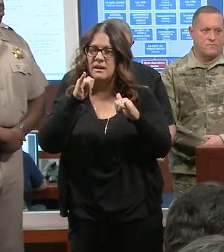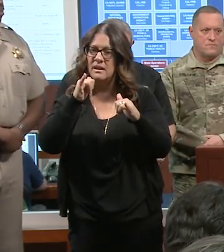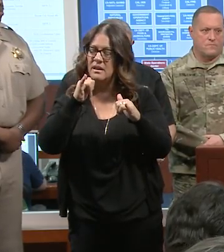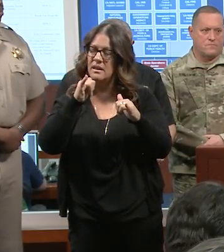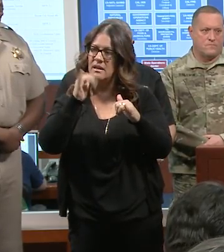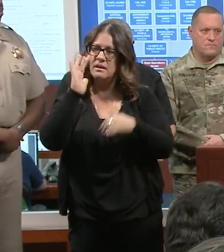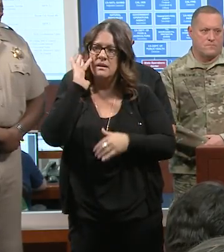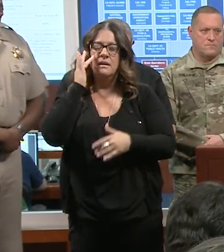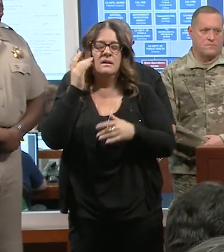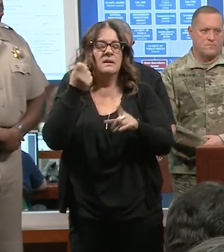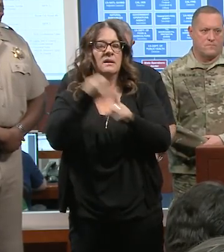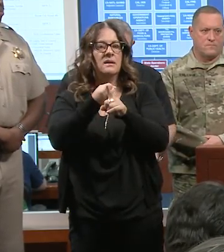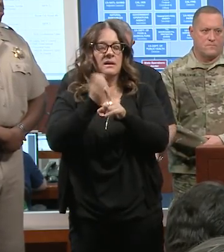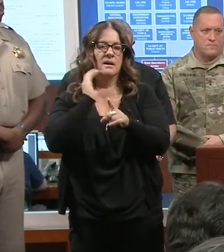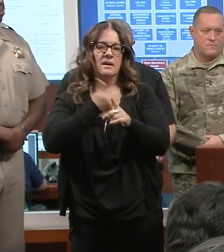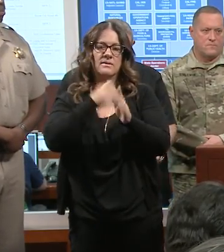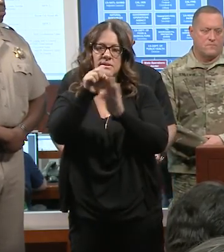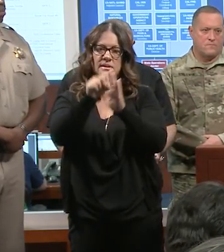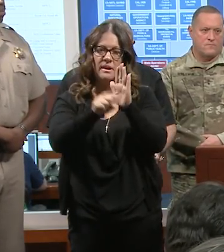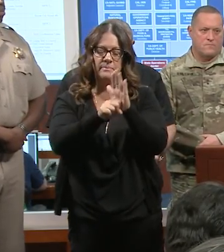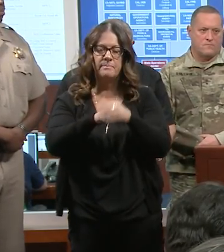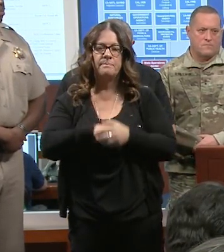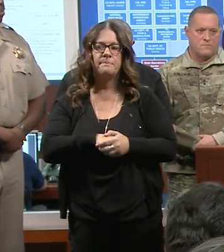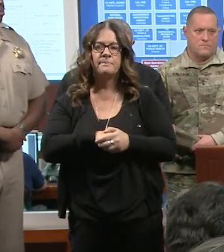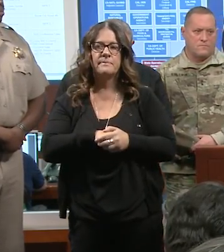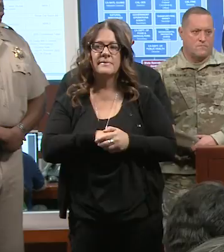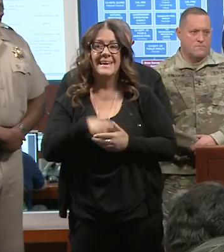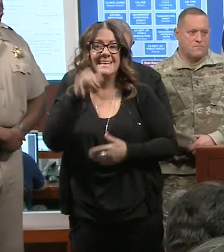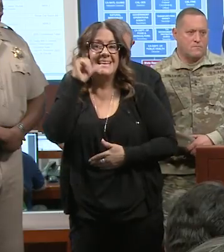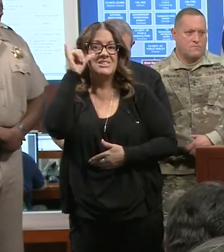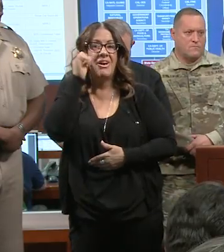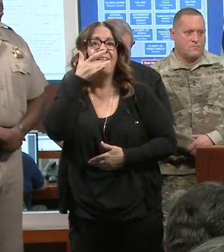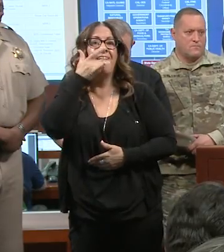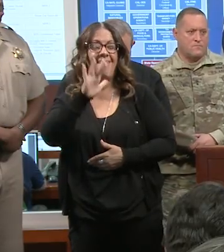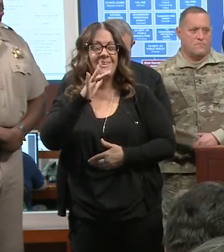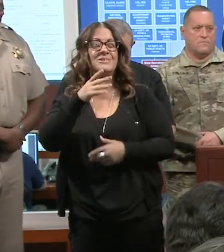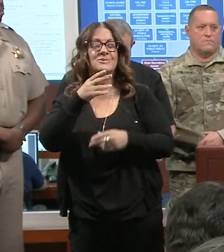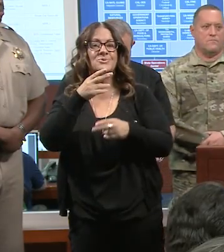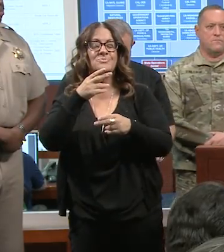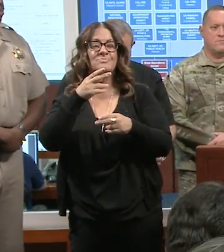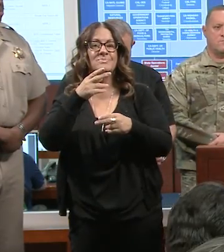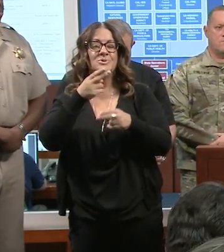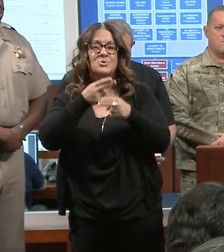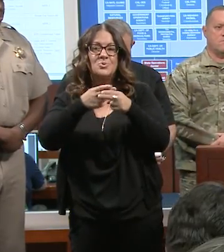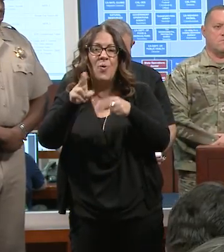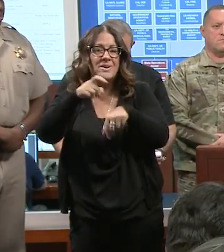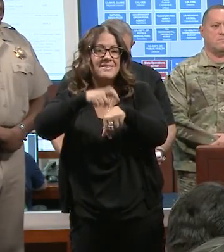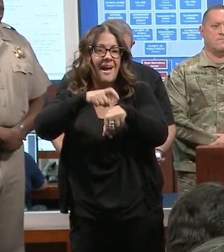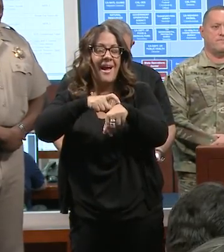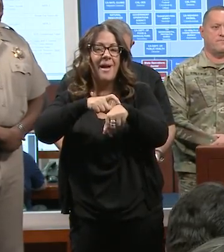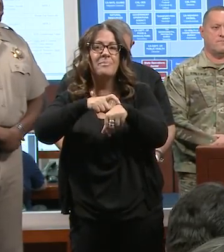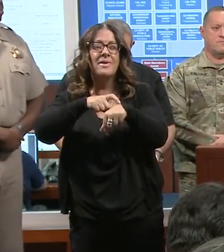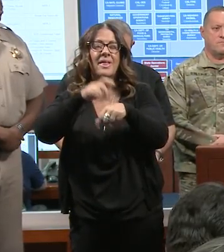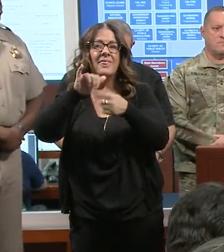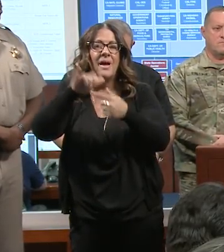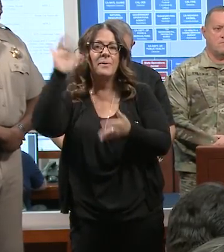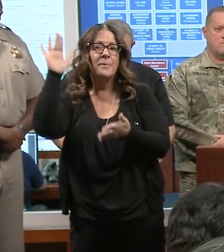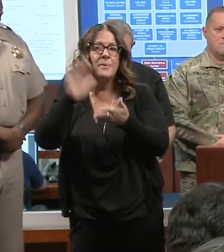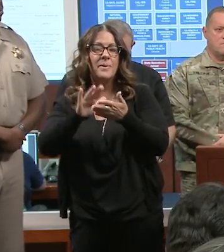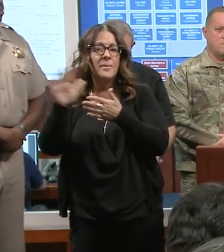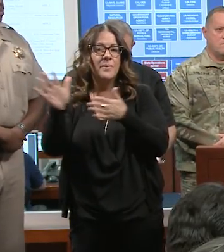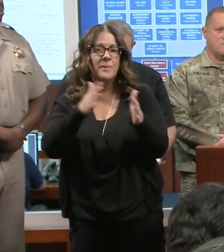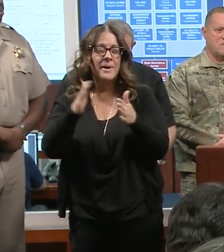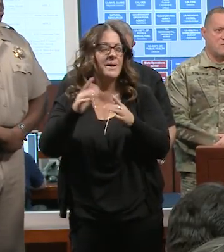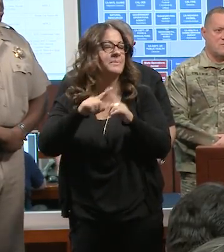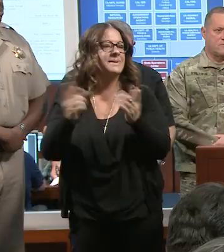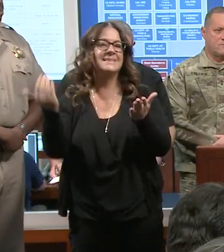state. While we yesterday had a brief respite from the winds, we have returned today